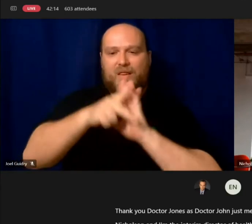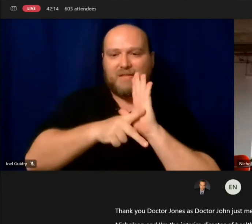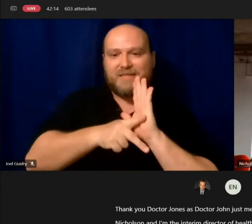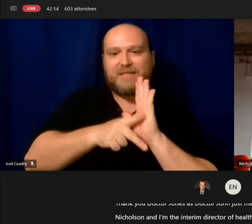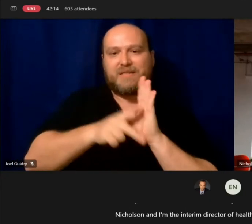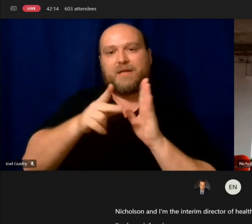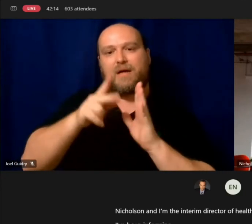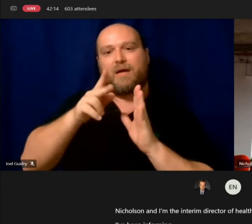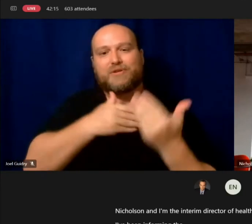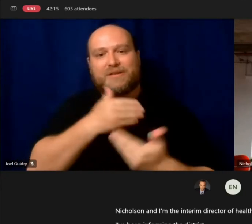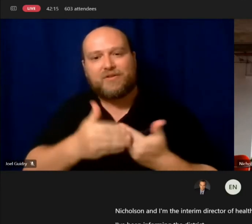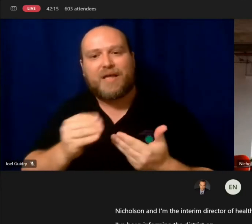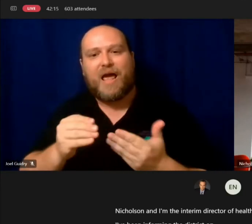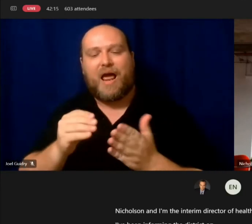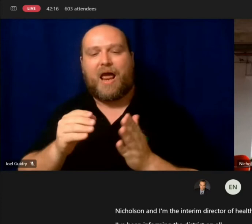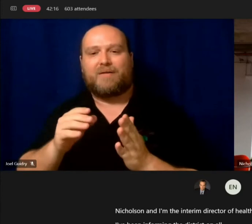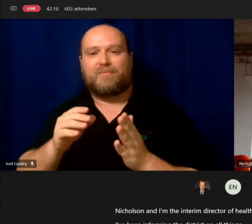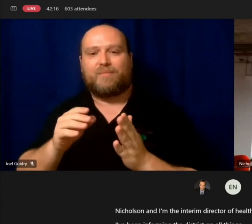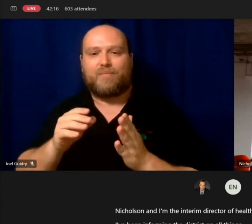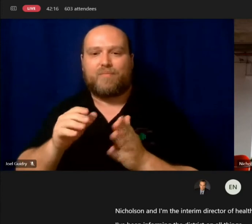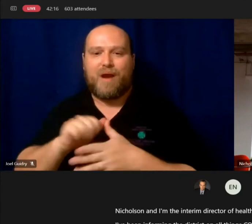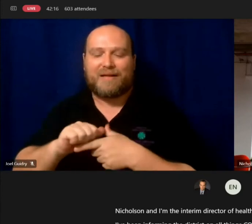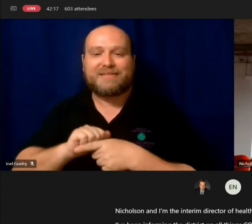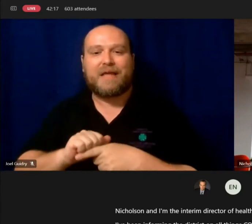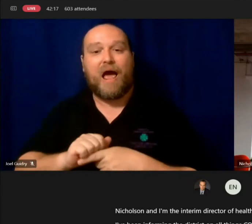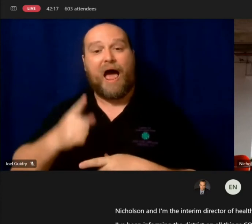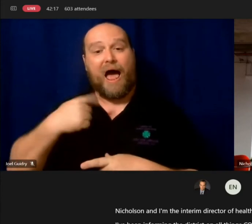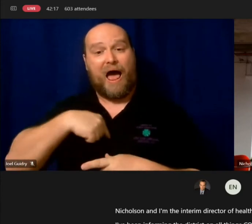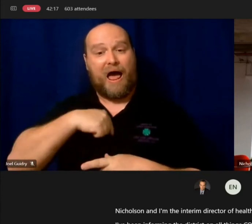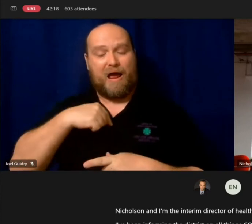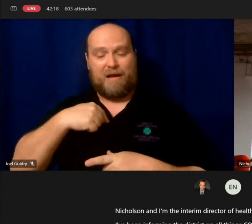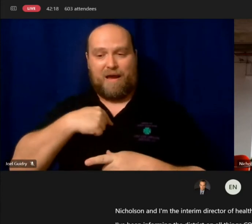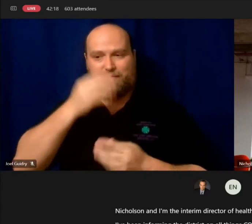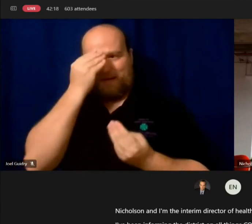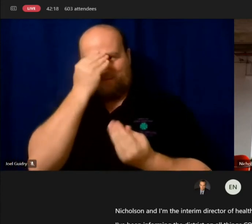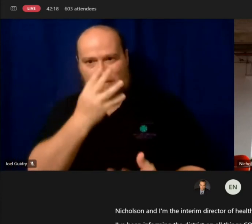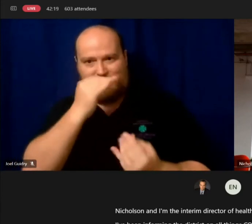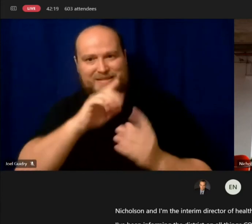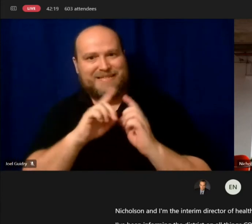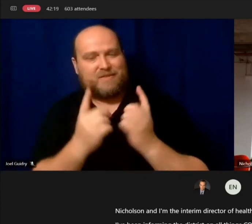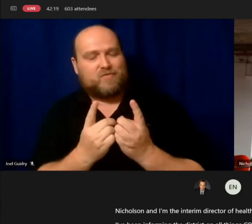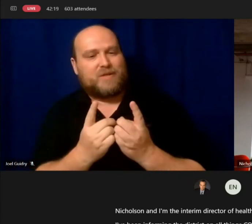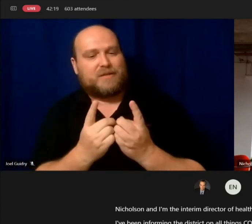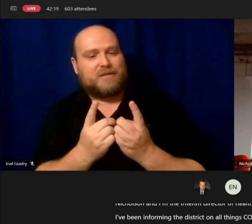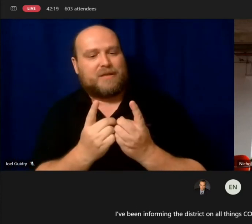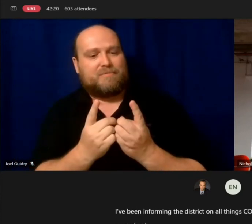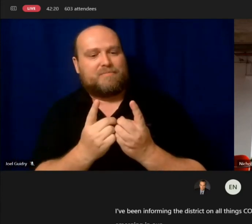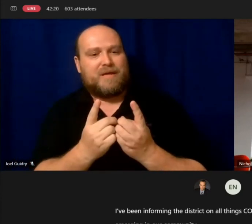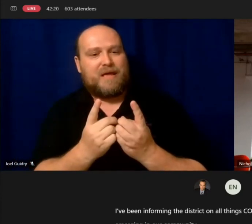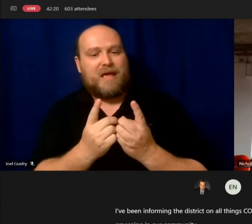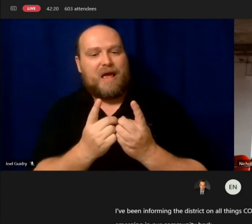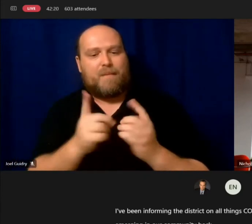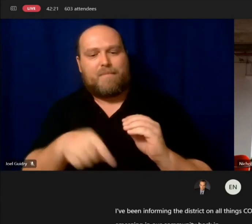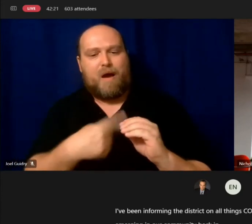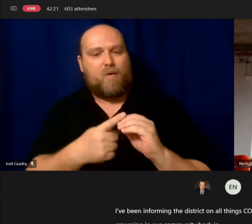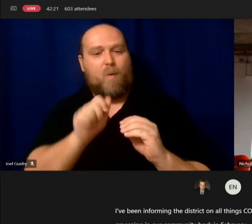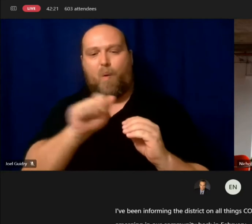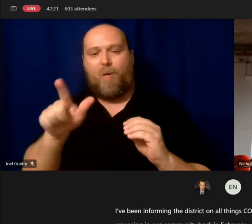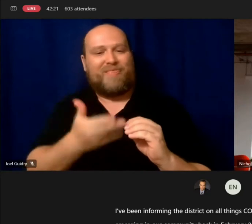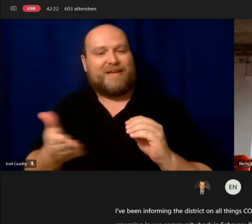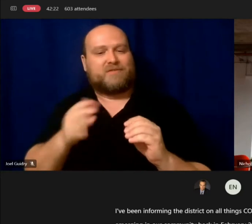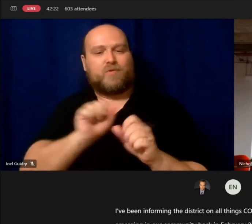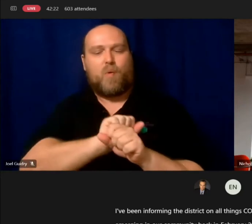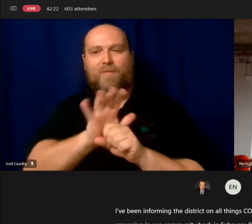all things COVID since the virus began emerging in our community back in February 2020. Over the